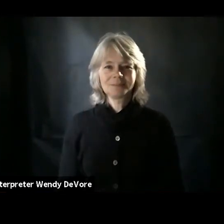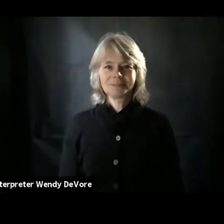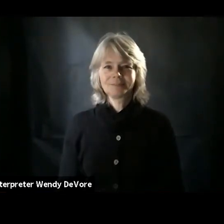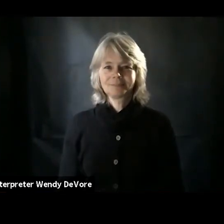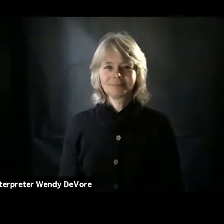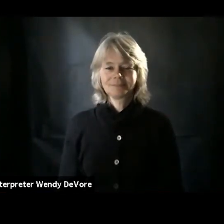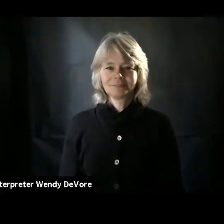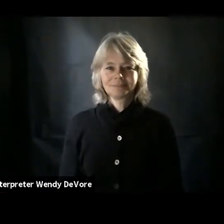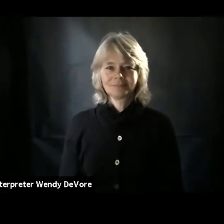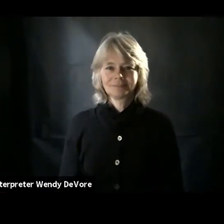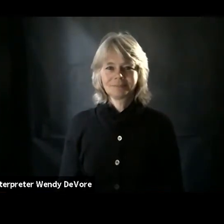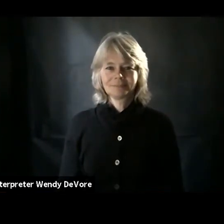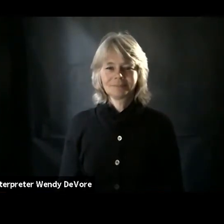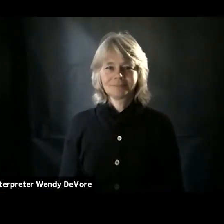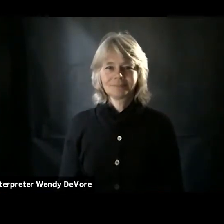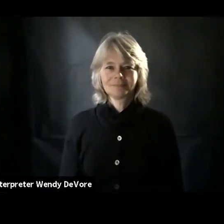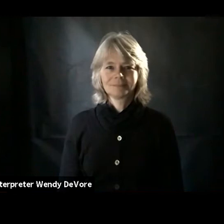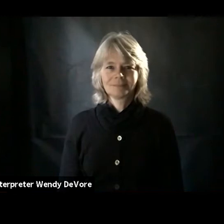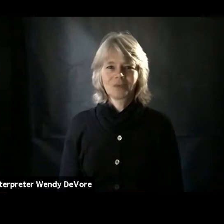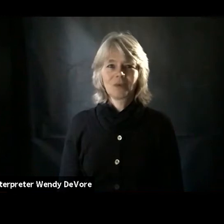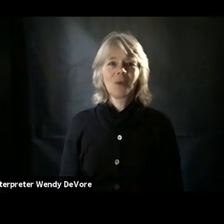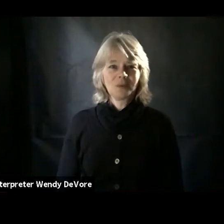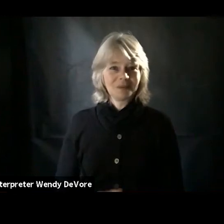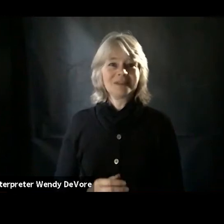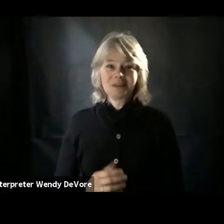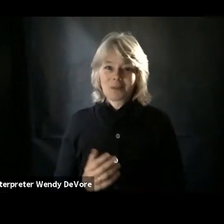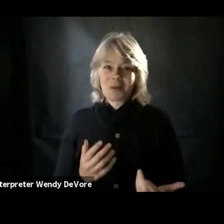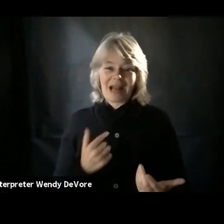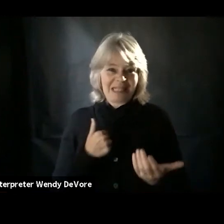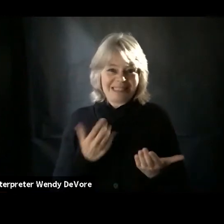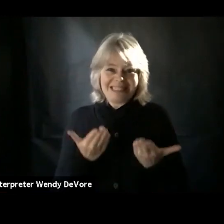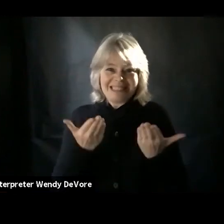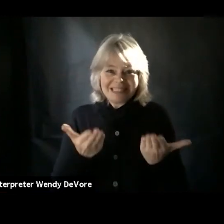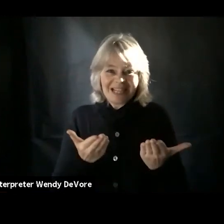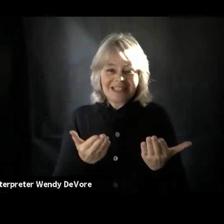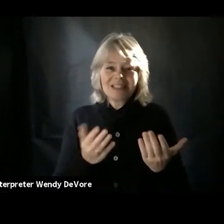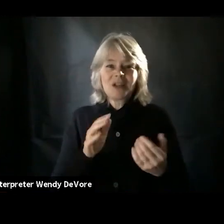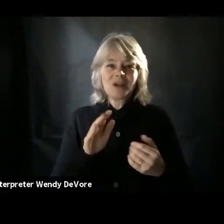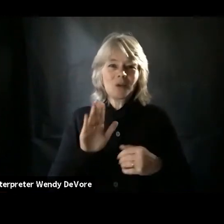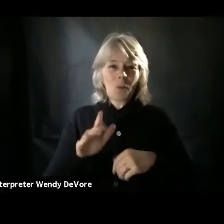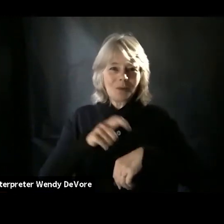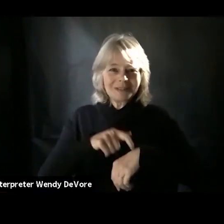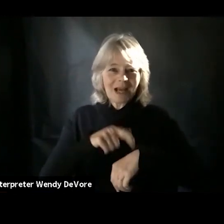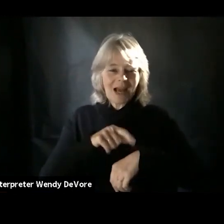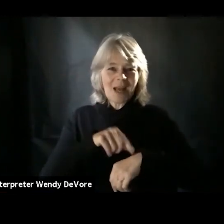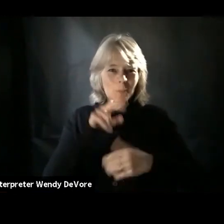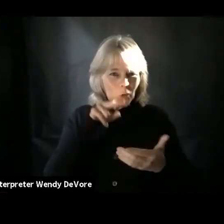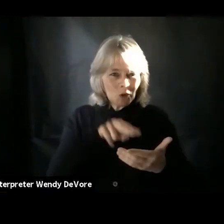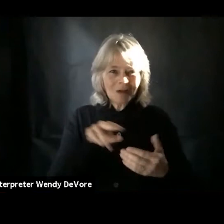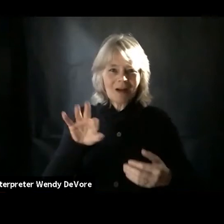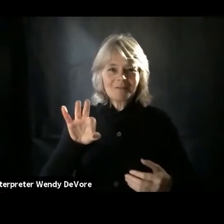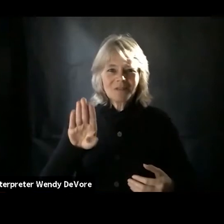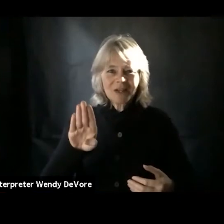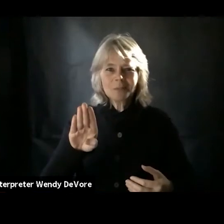I would say really limit how much time you're on social media or how much time you're watching television